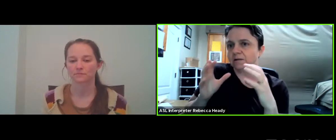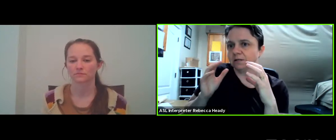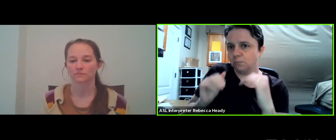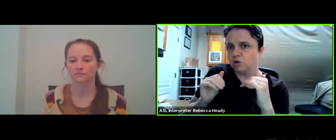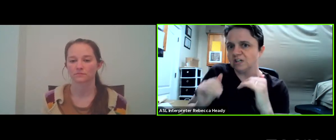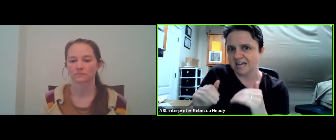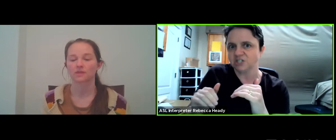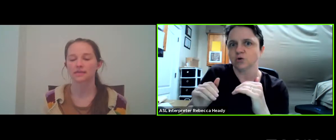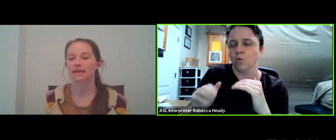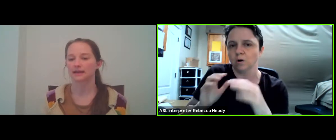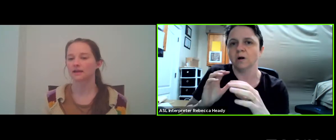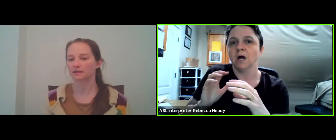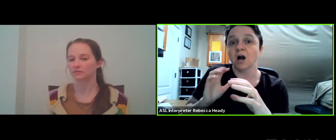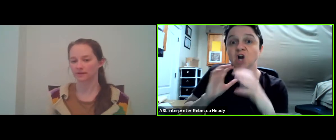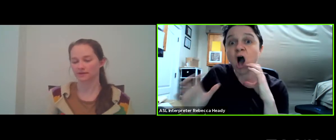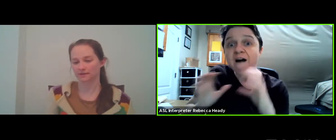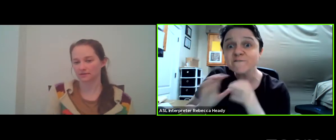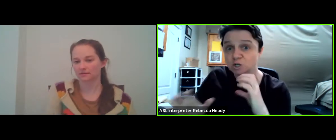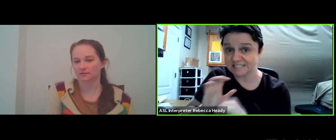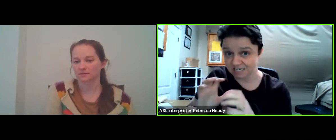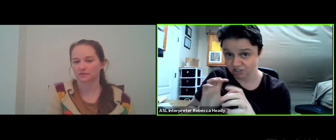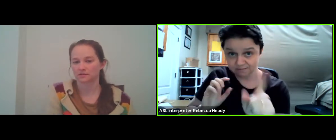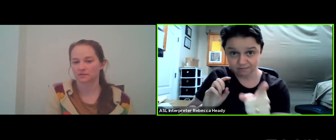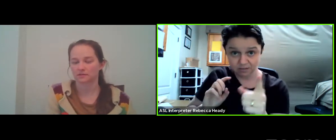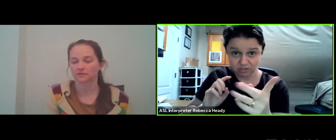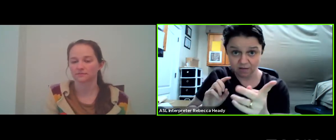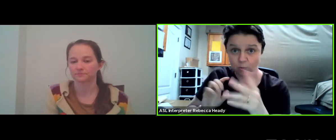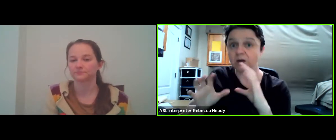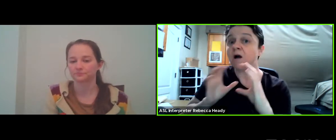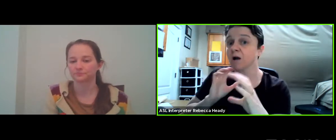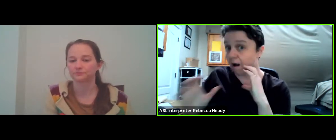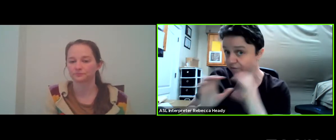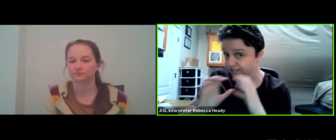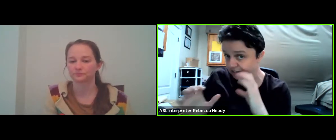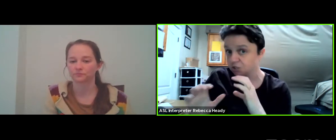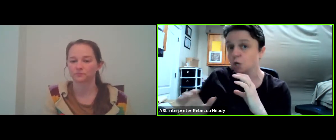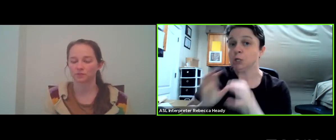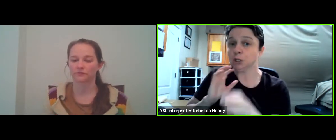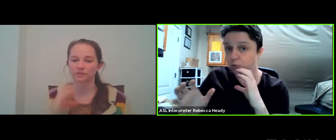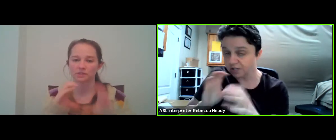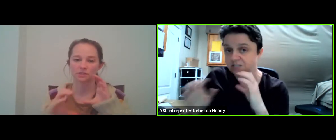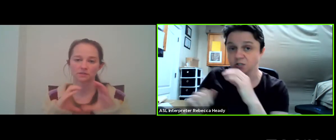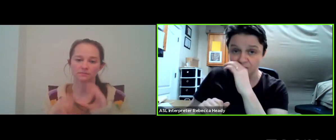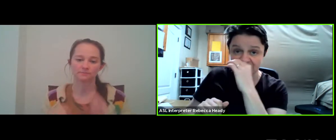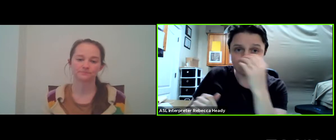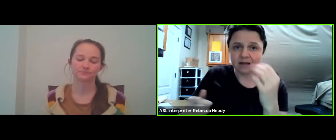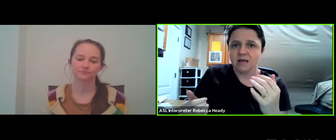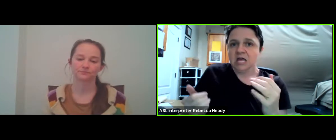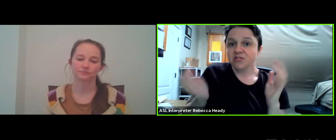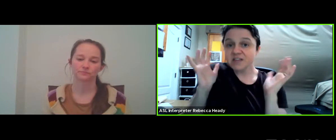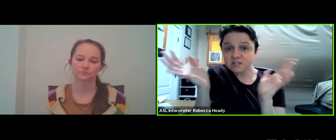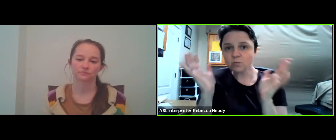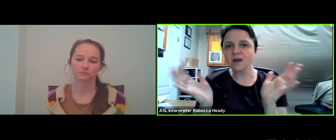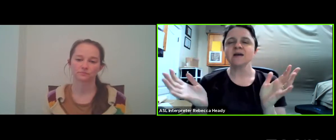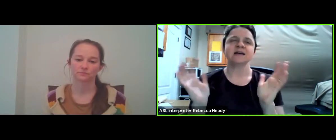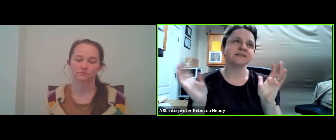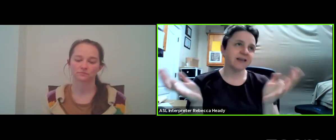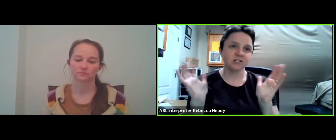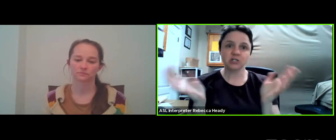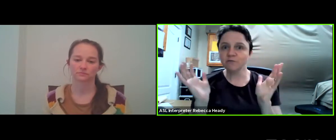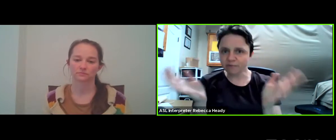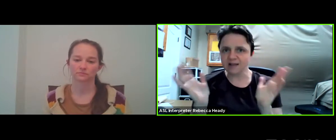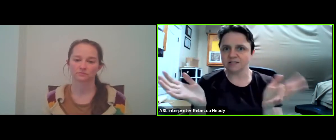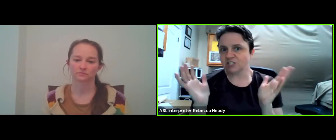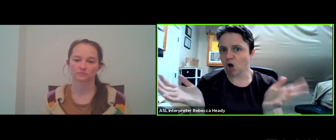talking about communication. Yeah, right. A conversation. There's another one. Conversation, communication, communicate. This one